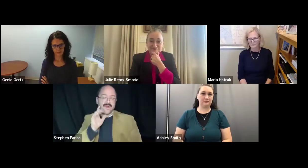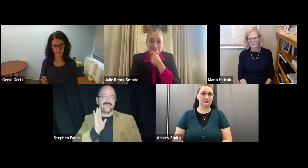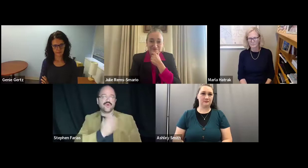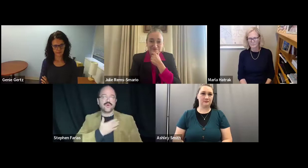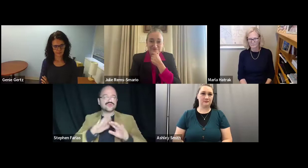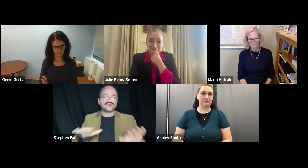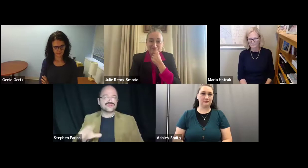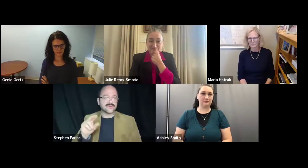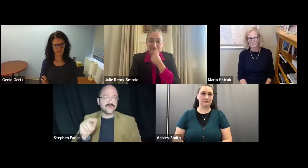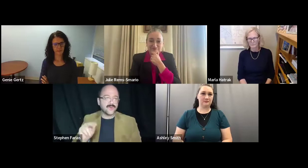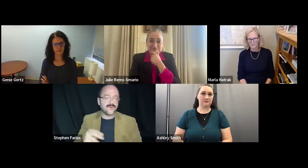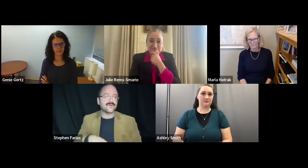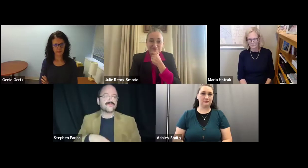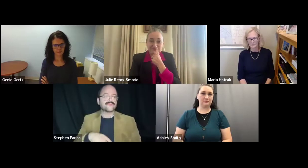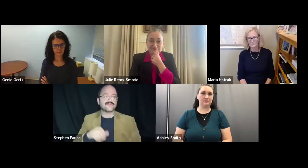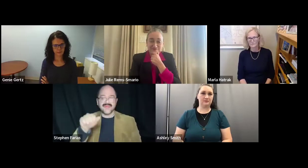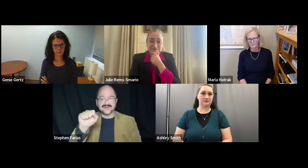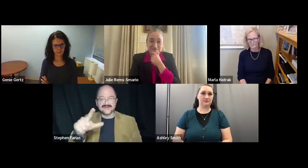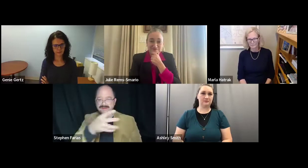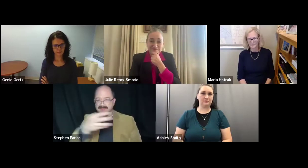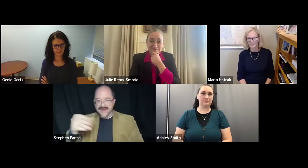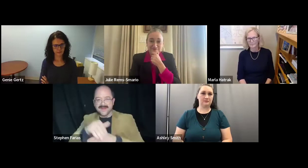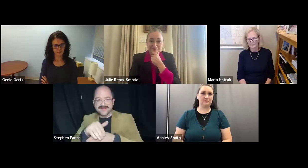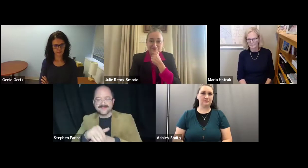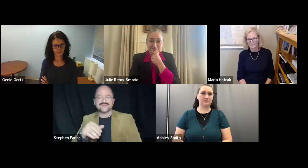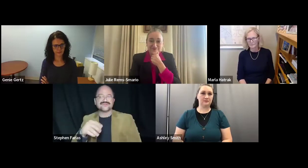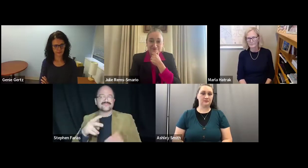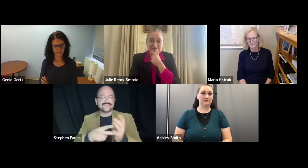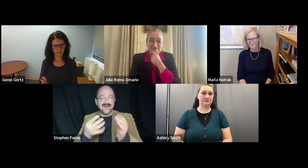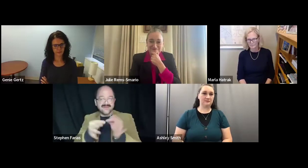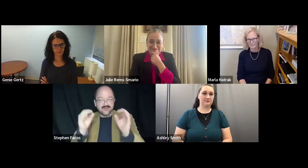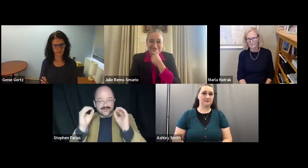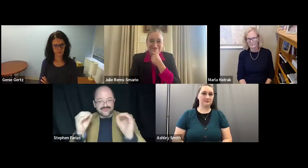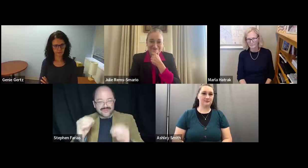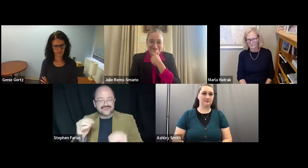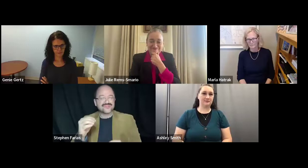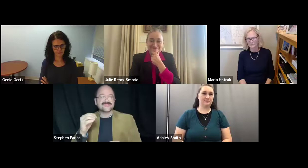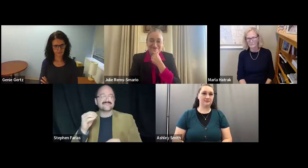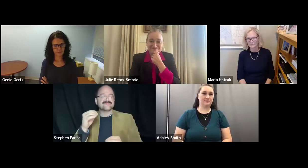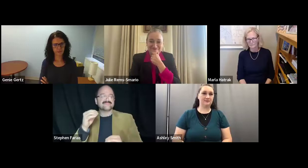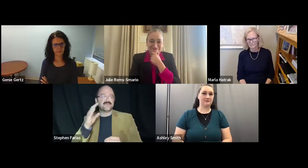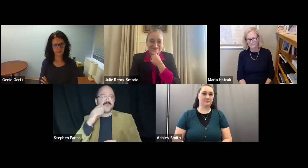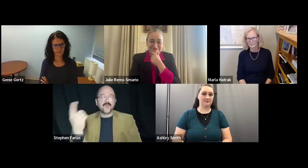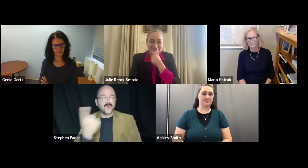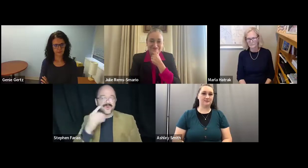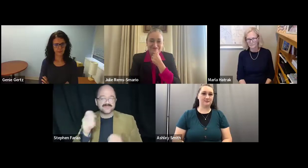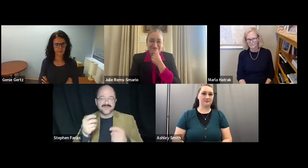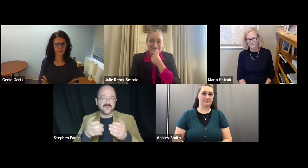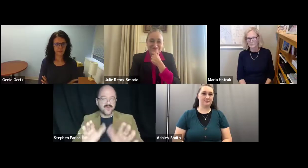before, because this is not something that needs to be happening for our deaf children, hard of hearing children. Bilingual instruction is also